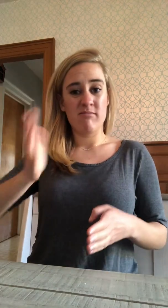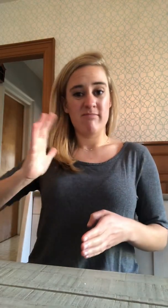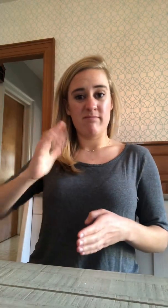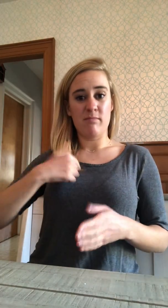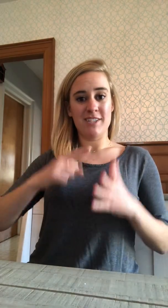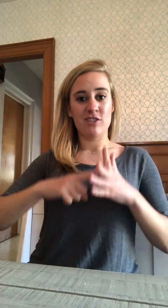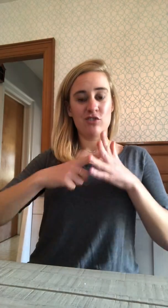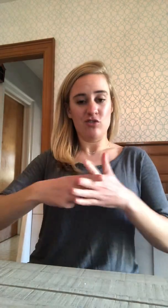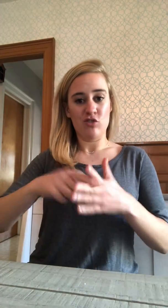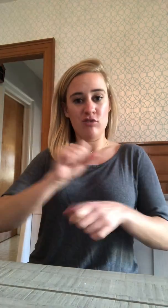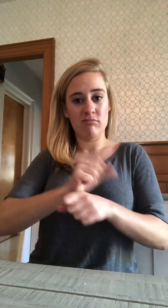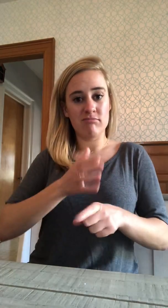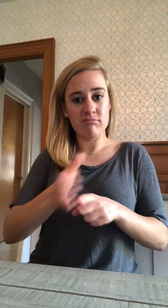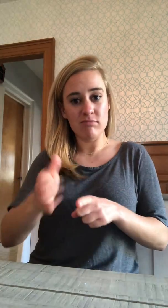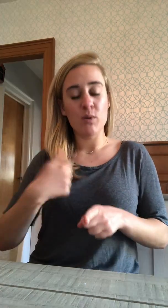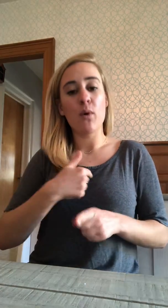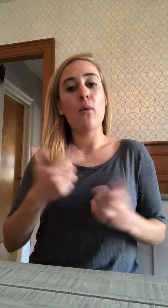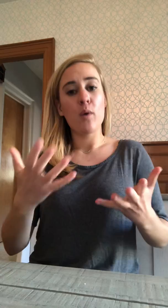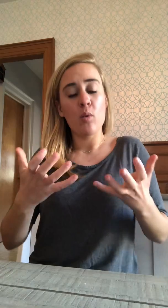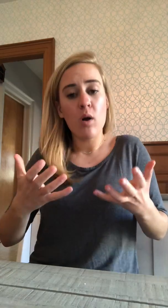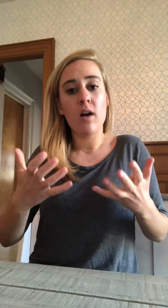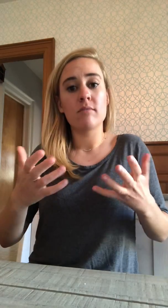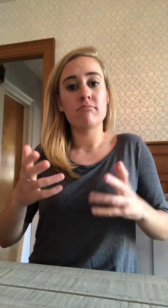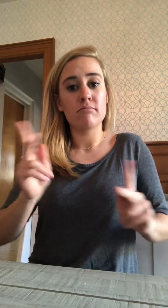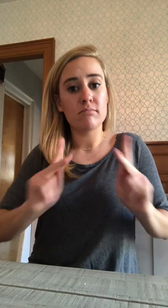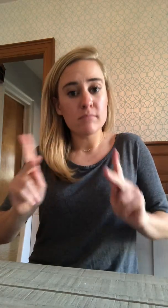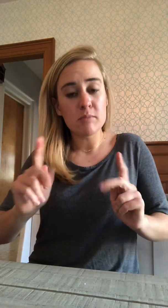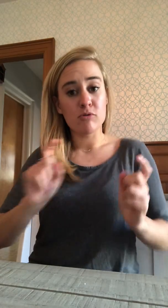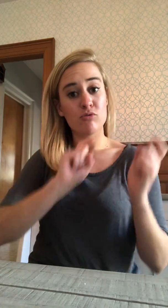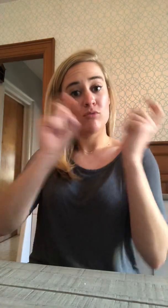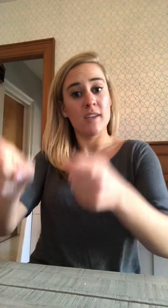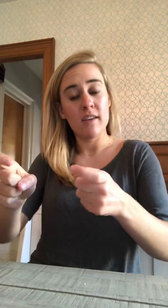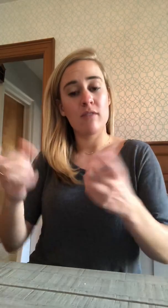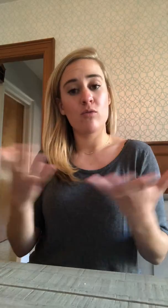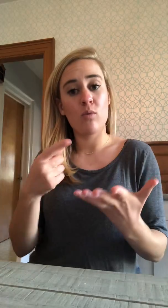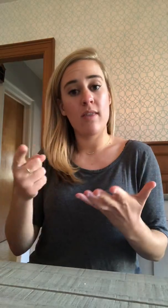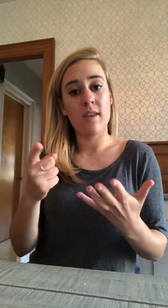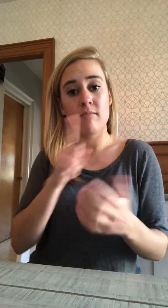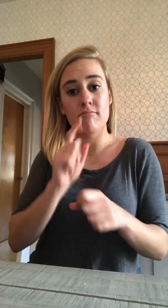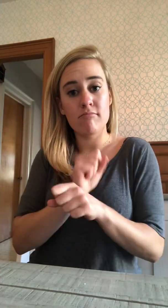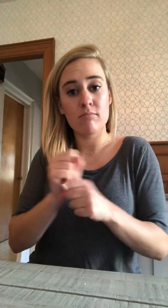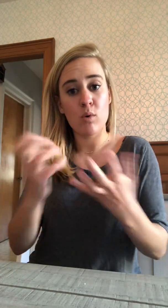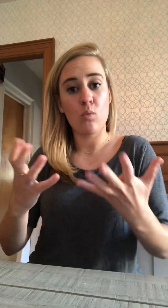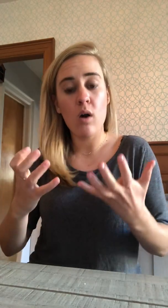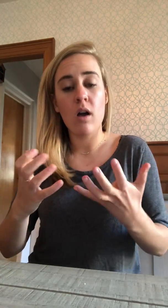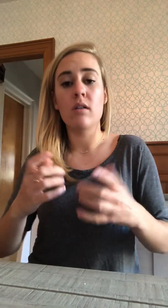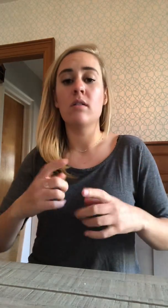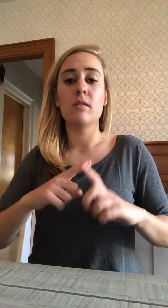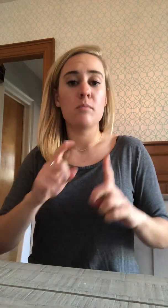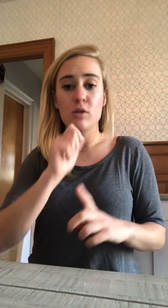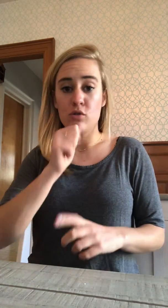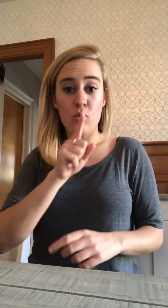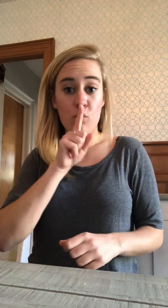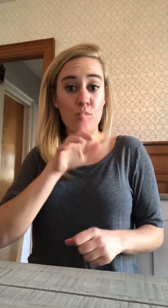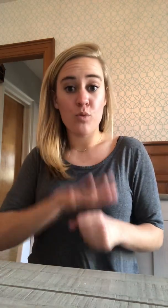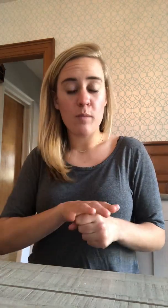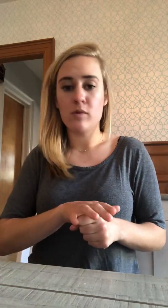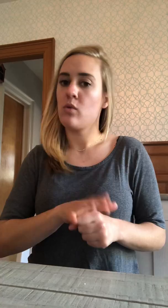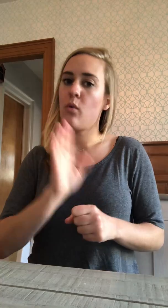we want to give people what they want. Do not promise that you're going to be doing, endo post and core crown on an anterior tooth on a